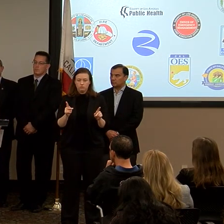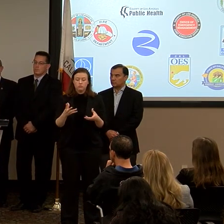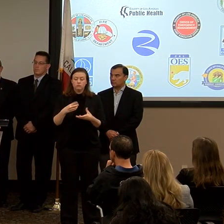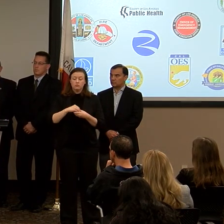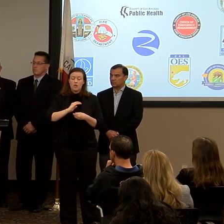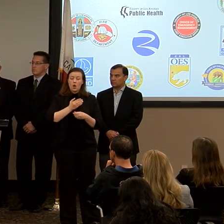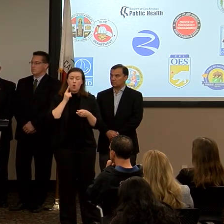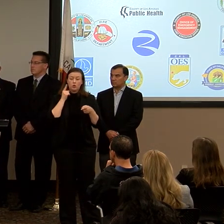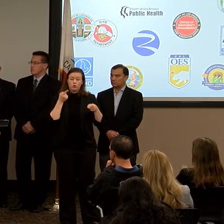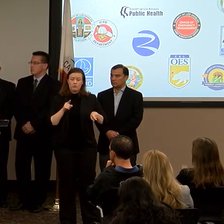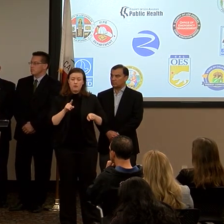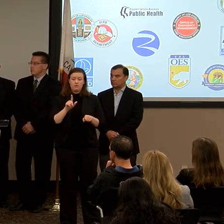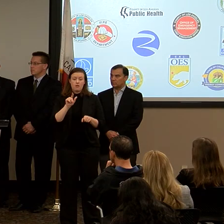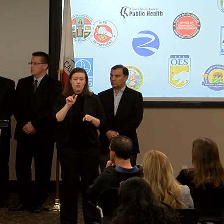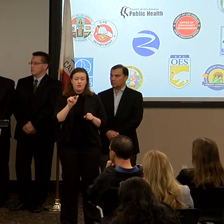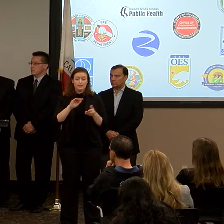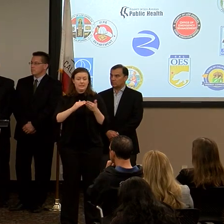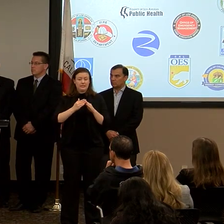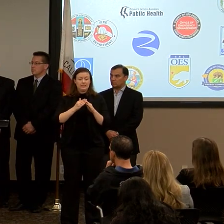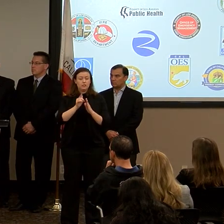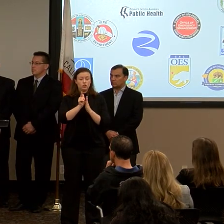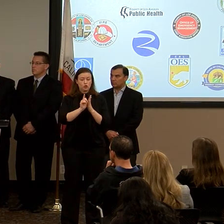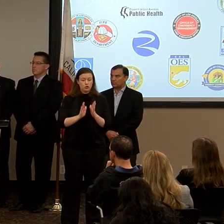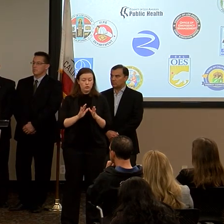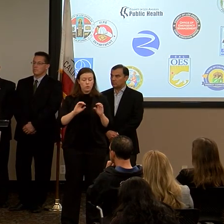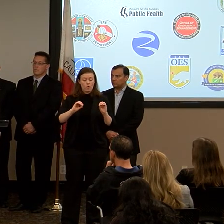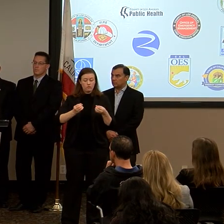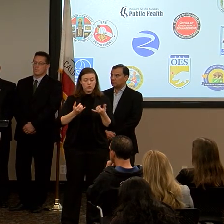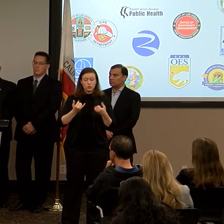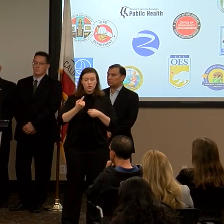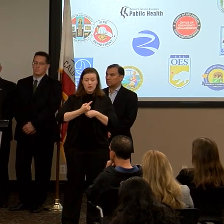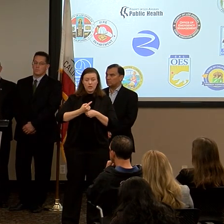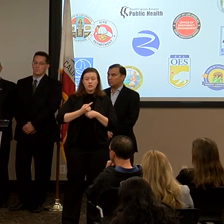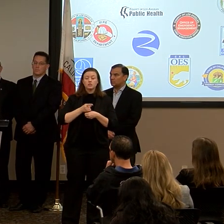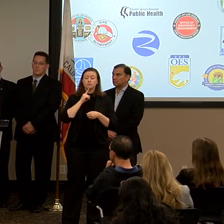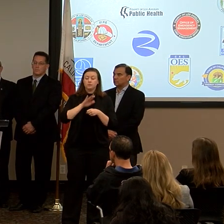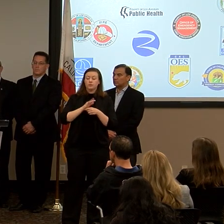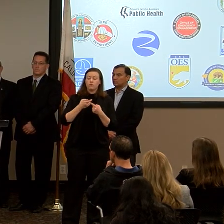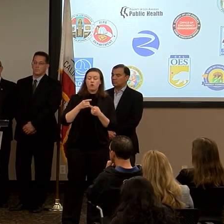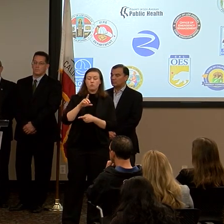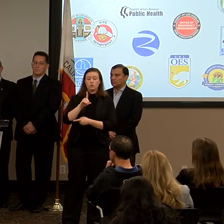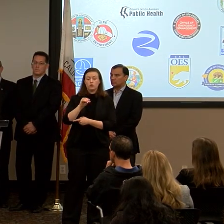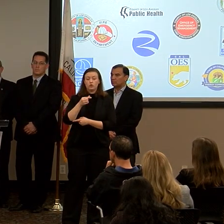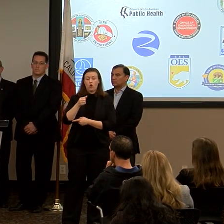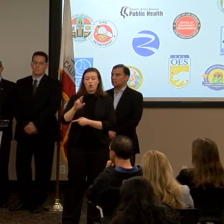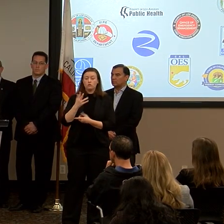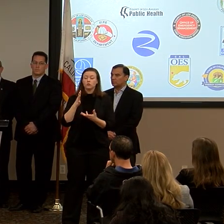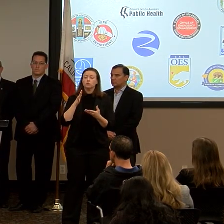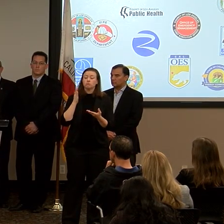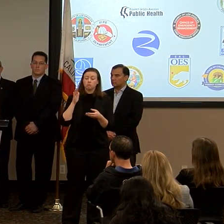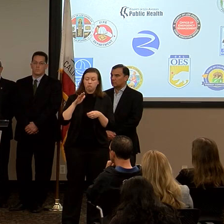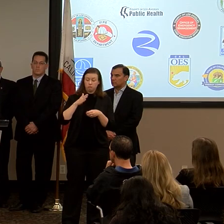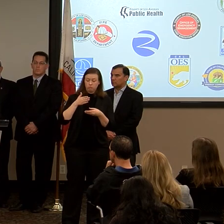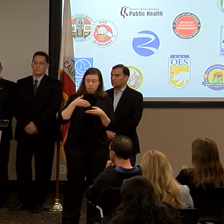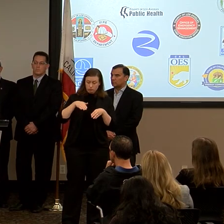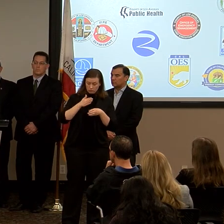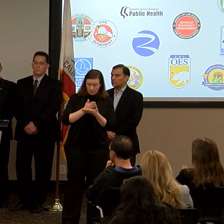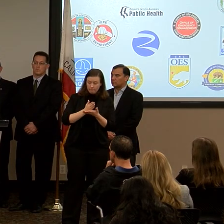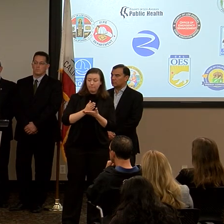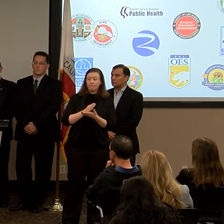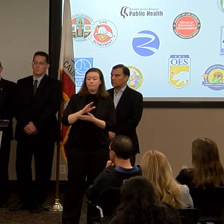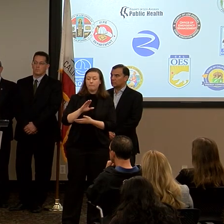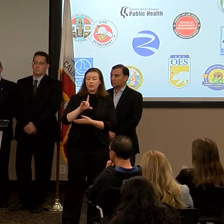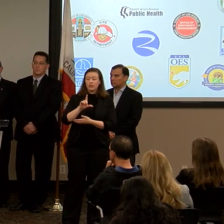the LA City Attorney's Office, with today's confirmation from Dogger that the leak is stopped and the well is